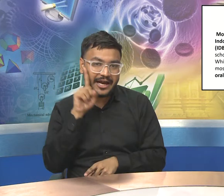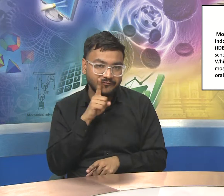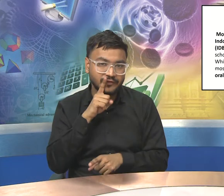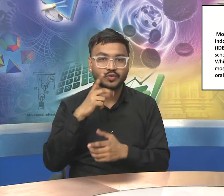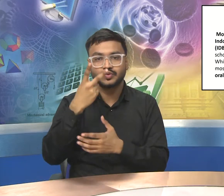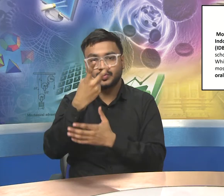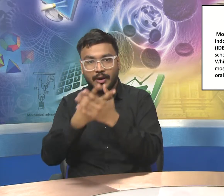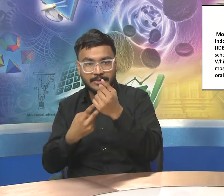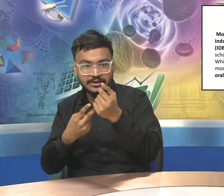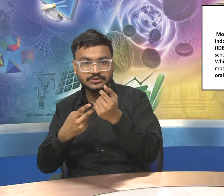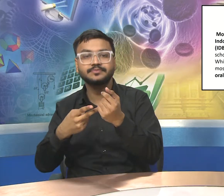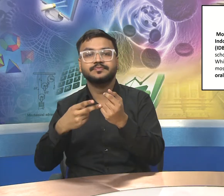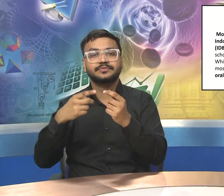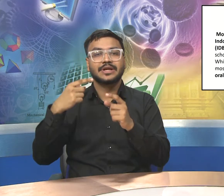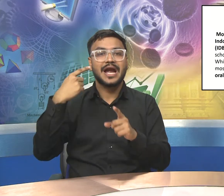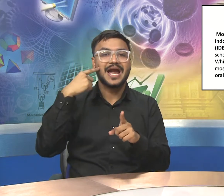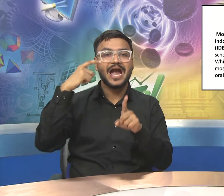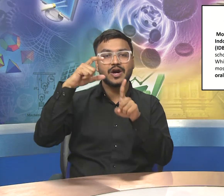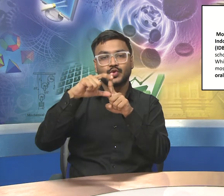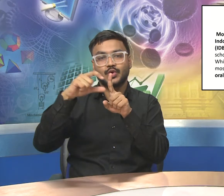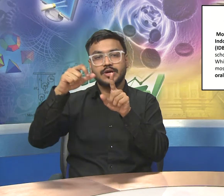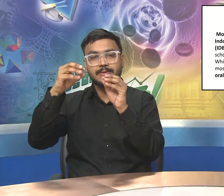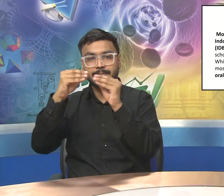in 1974.